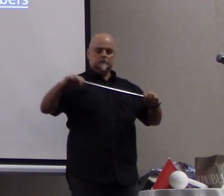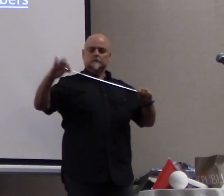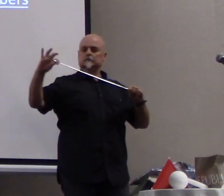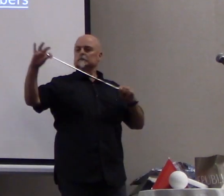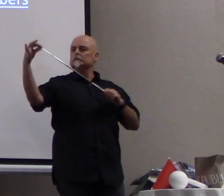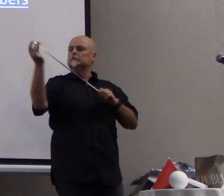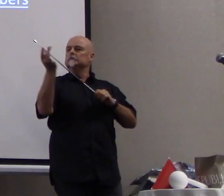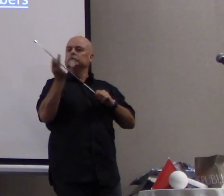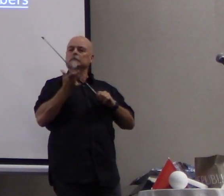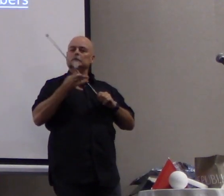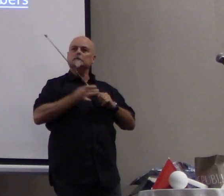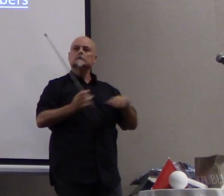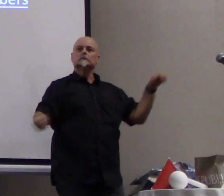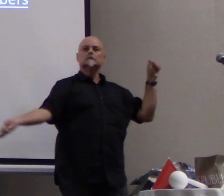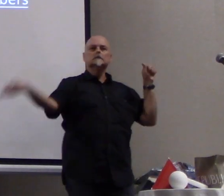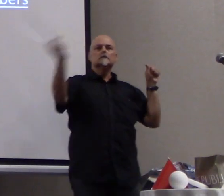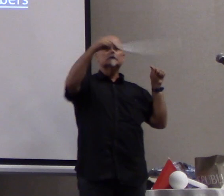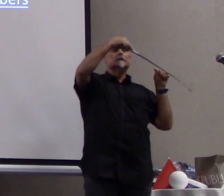finger spelling.